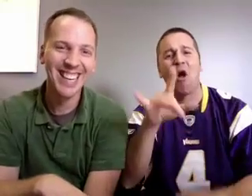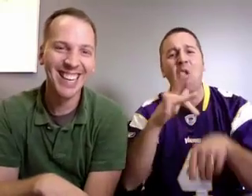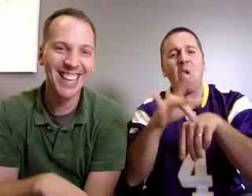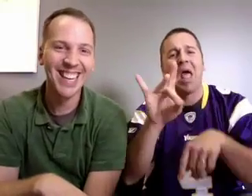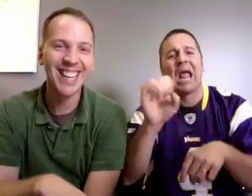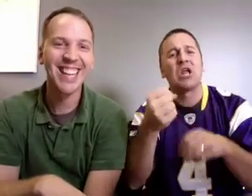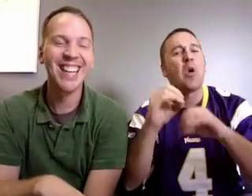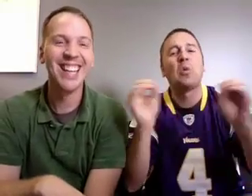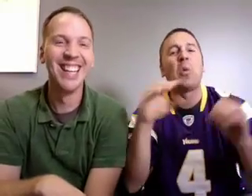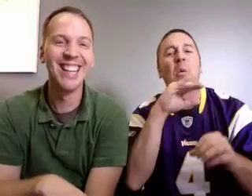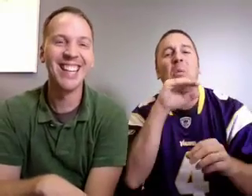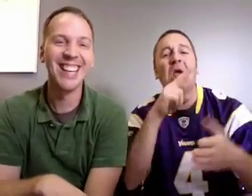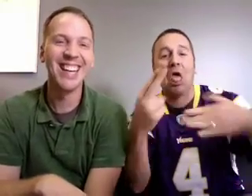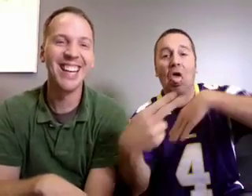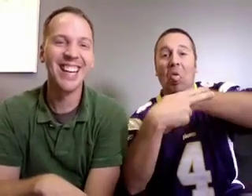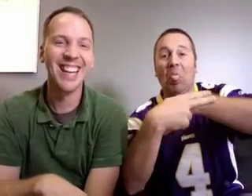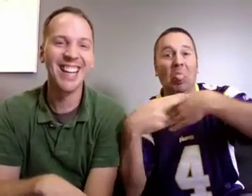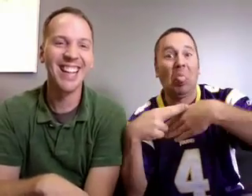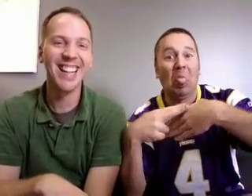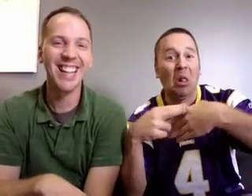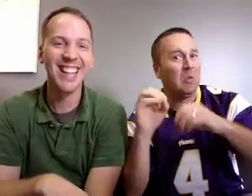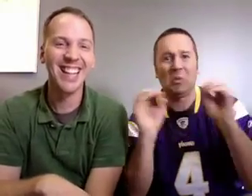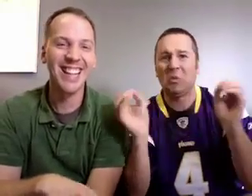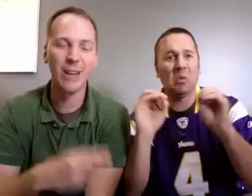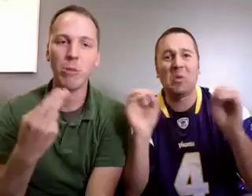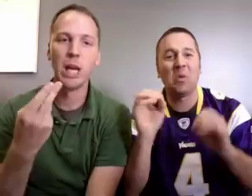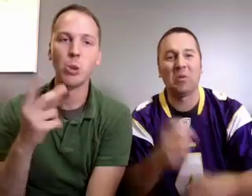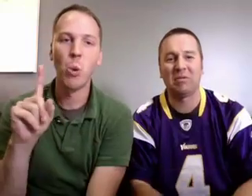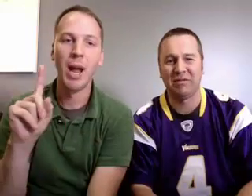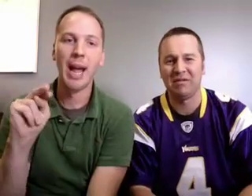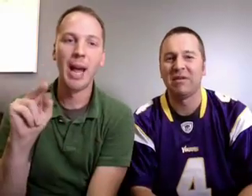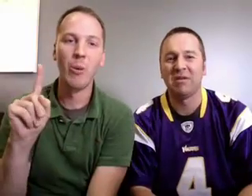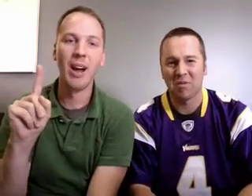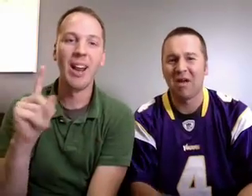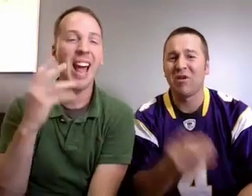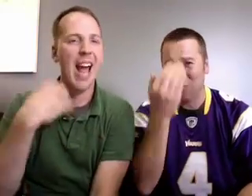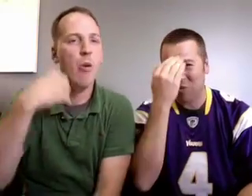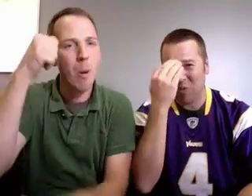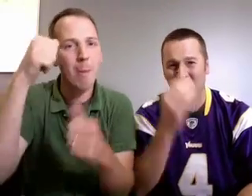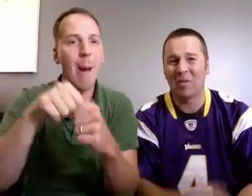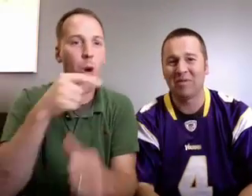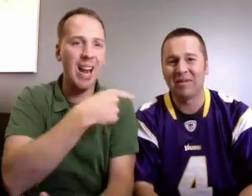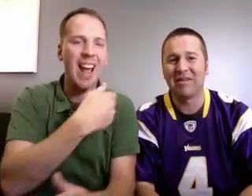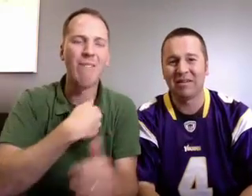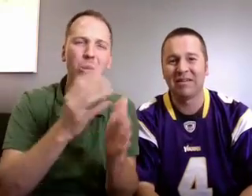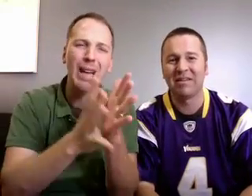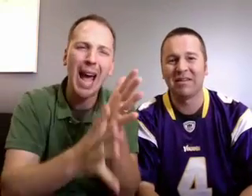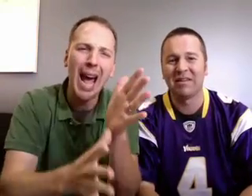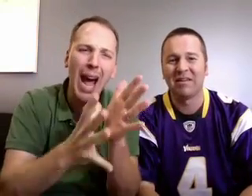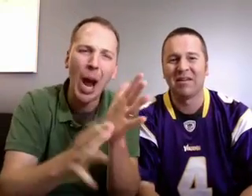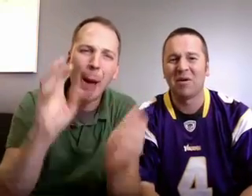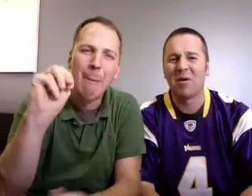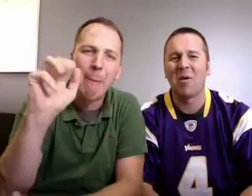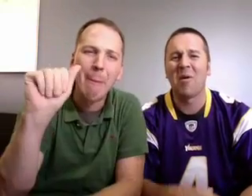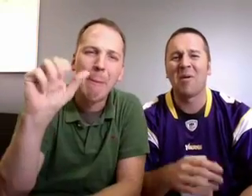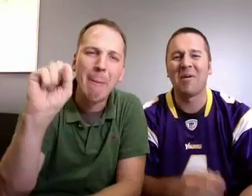was no swine flu label for anything. H1N1, man. And I remember, you